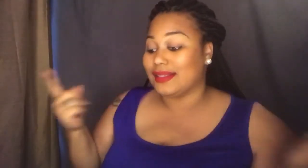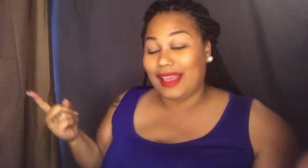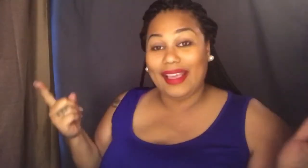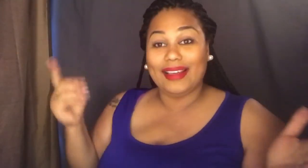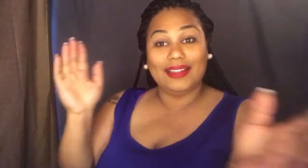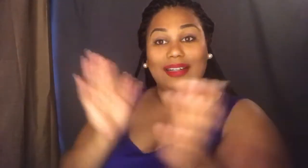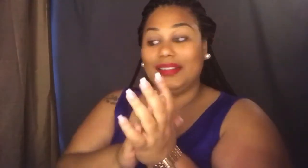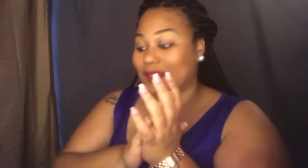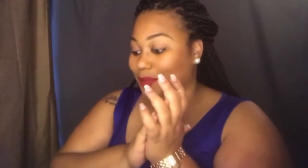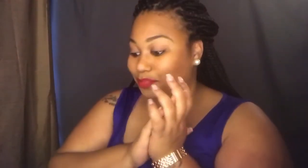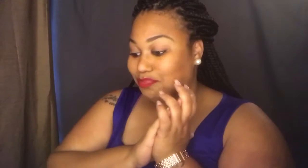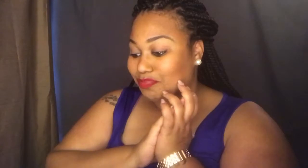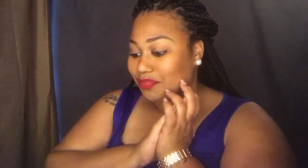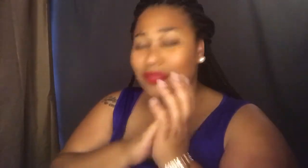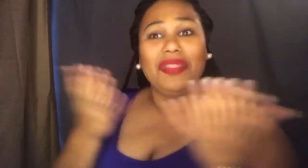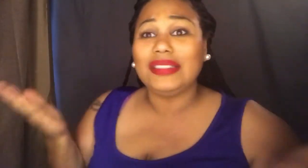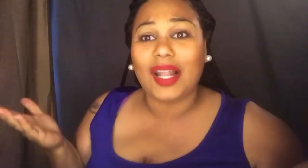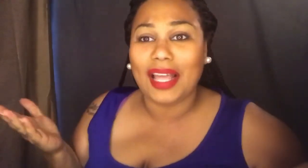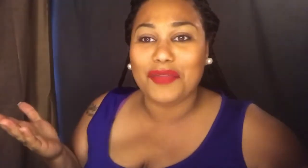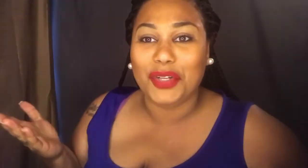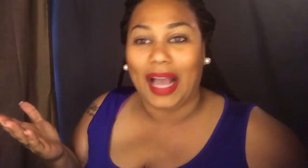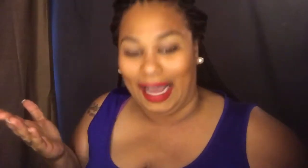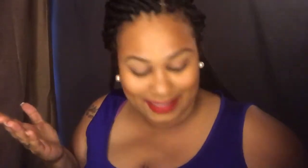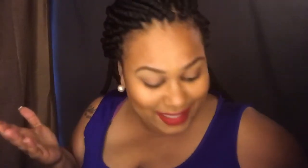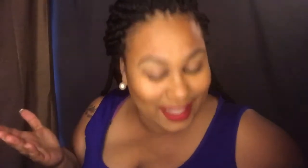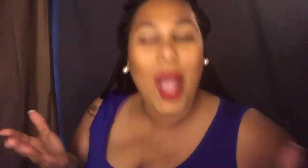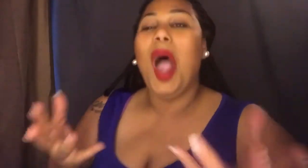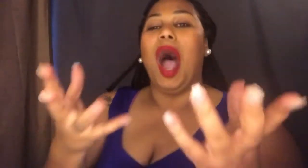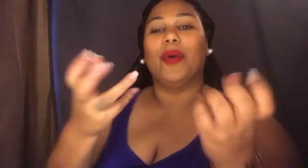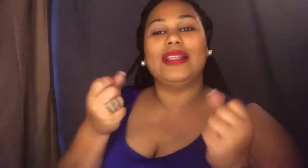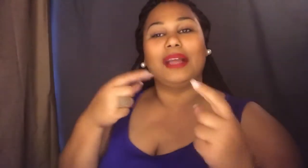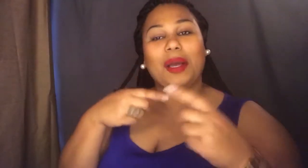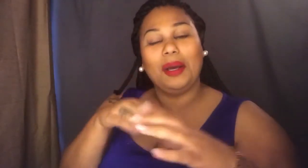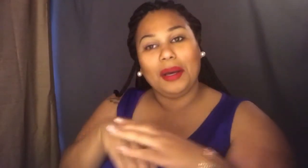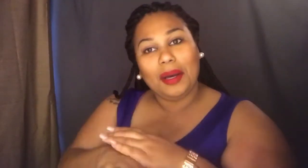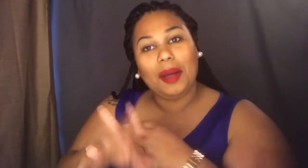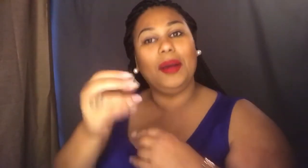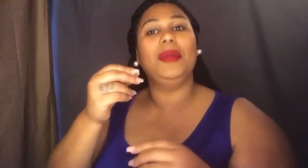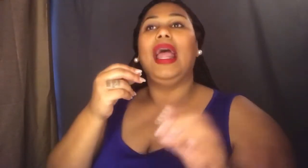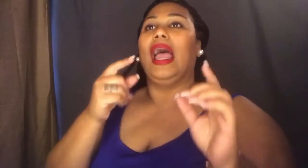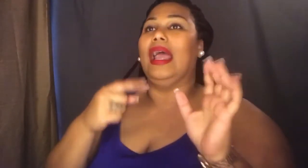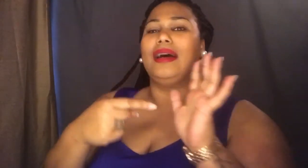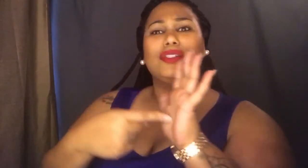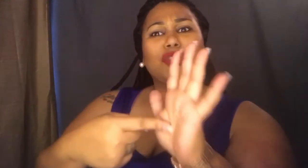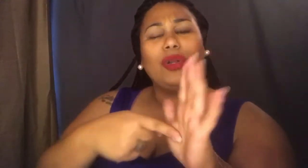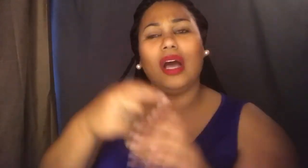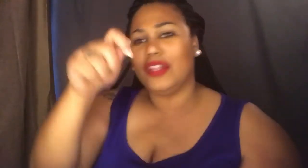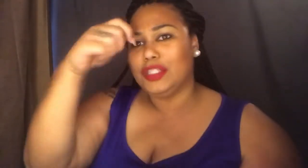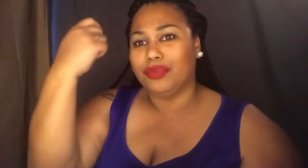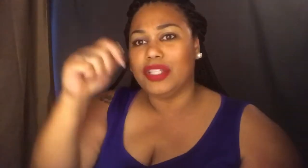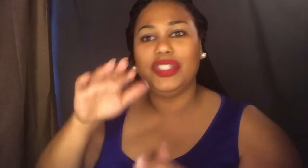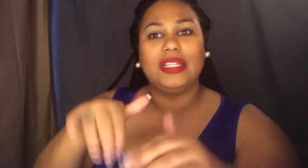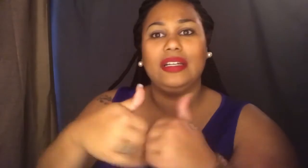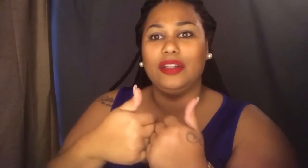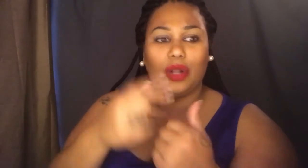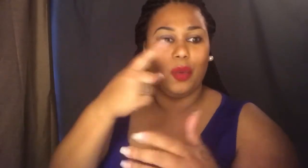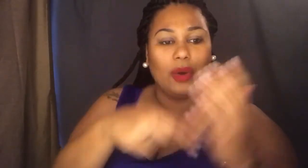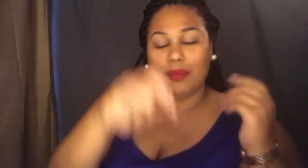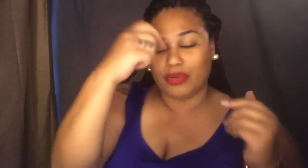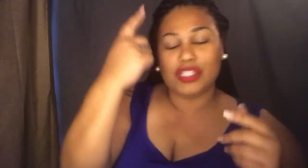said, that's all I have for you guys. I wanted to come and show y'all these brushes and, you know, what brushes